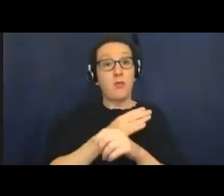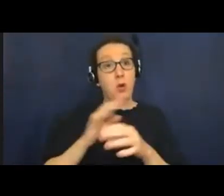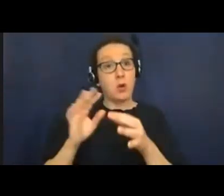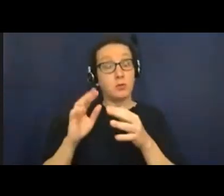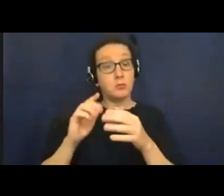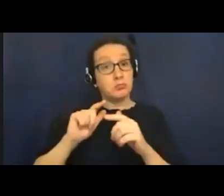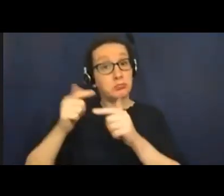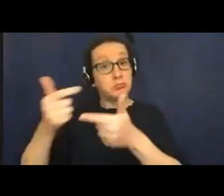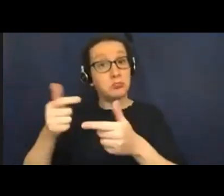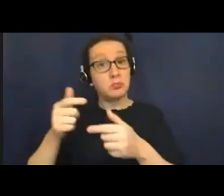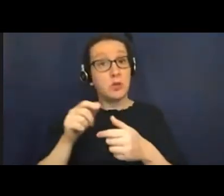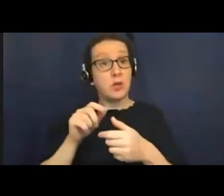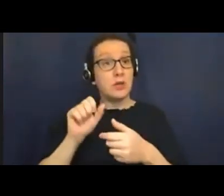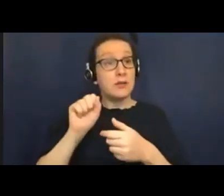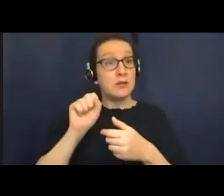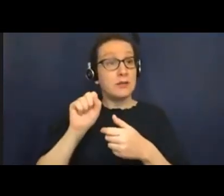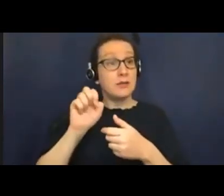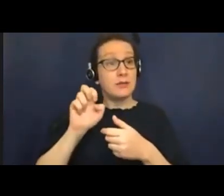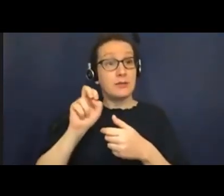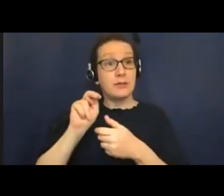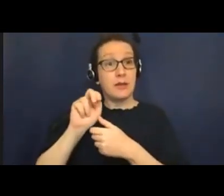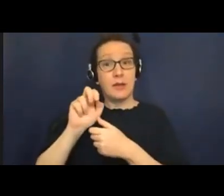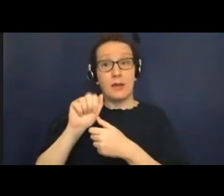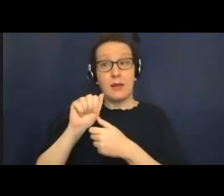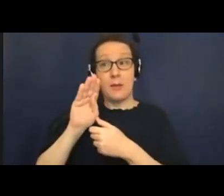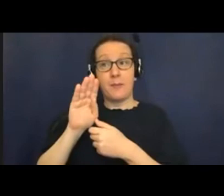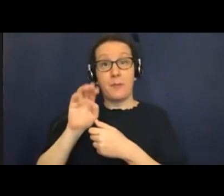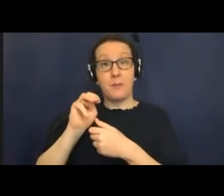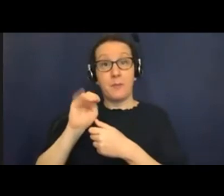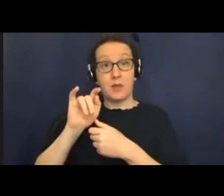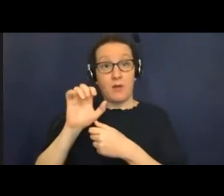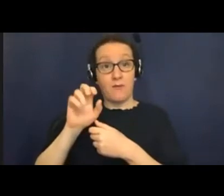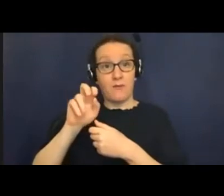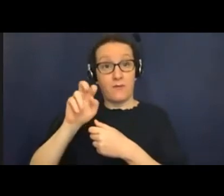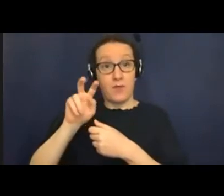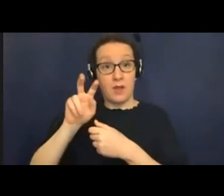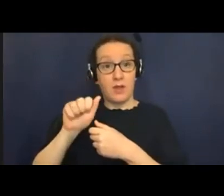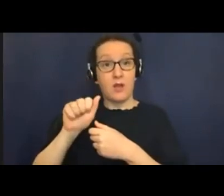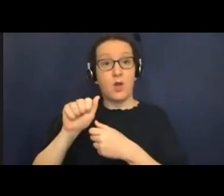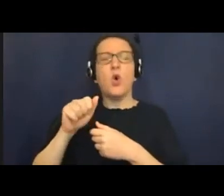we're going to take another short break to allow our interpreters to catch up.